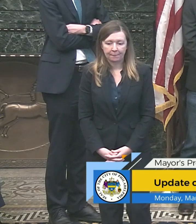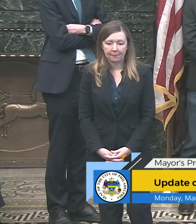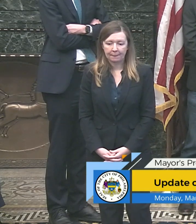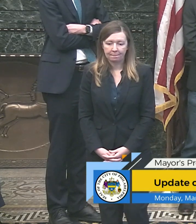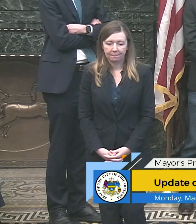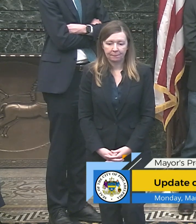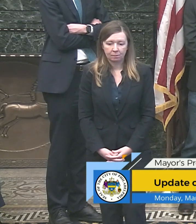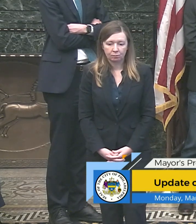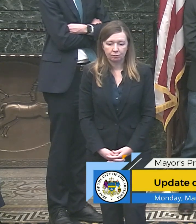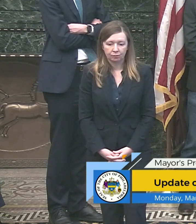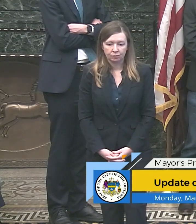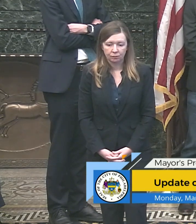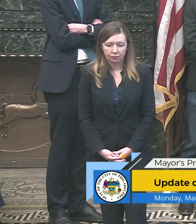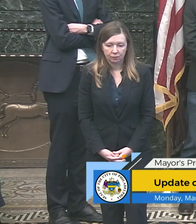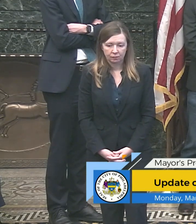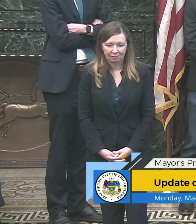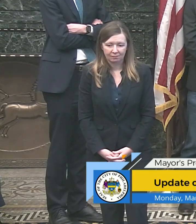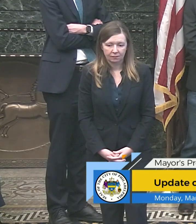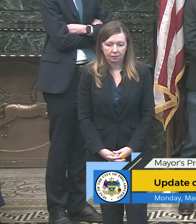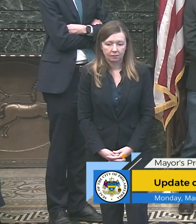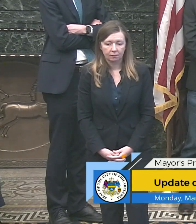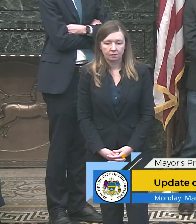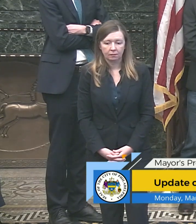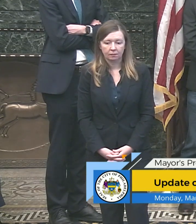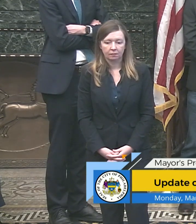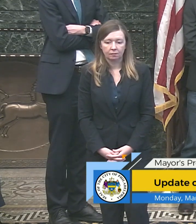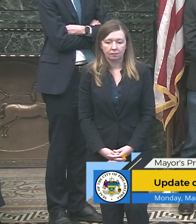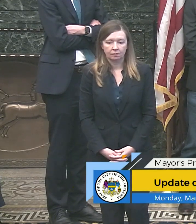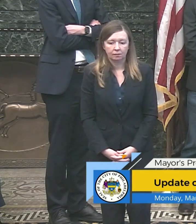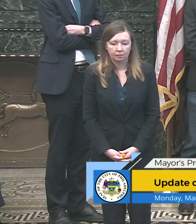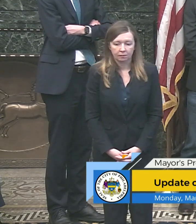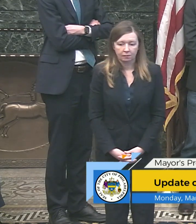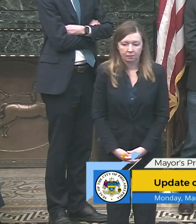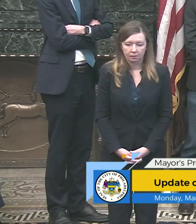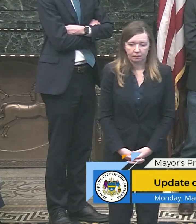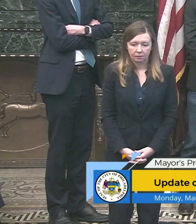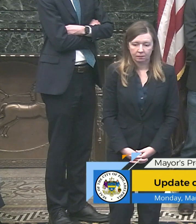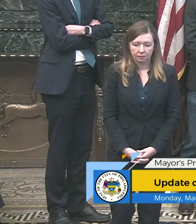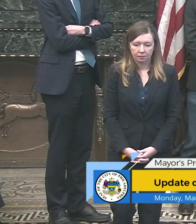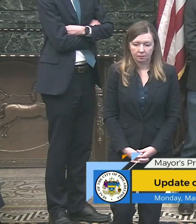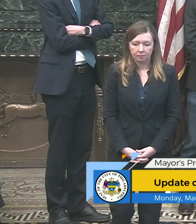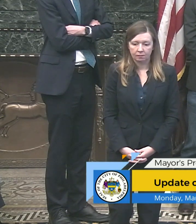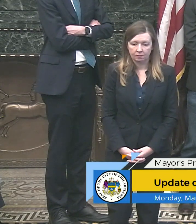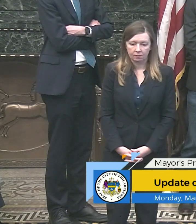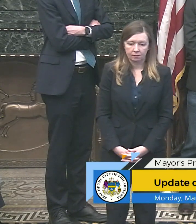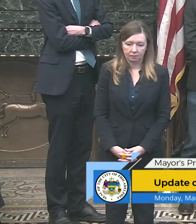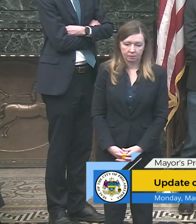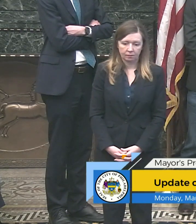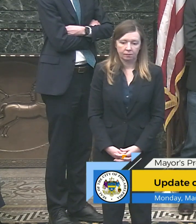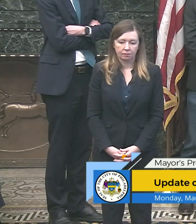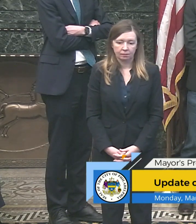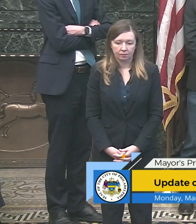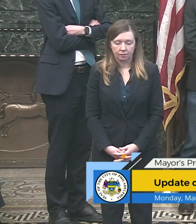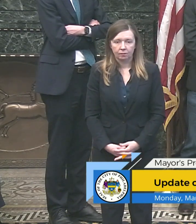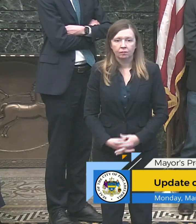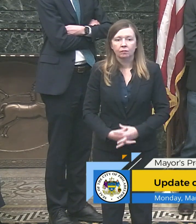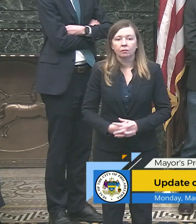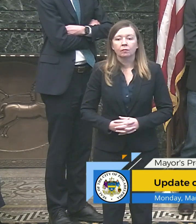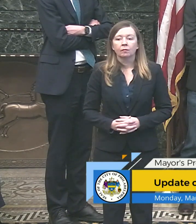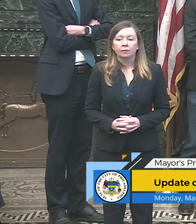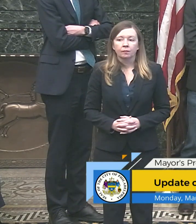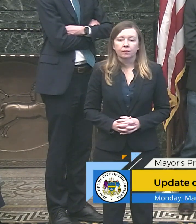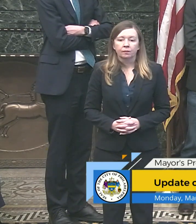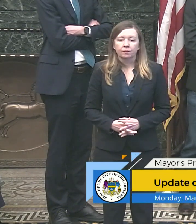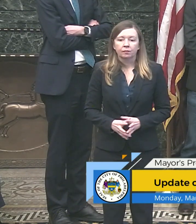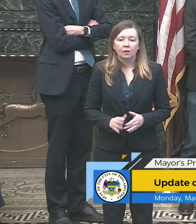acceso lingüístico a estos pacientes. ¿Es esa su pregunta? Sí, y es entre 60 a 70%. 60 a